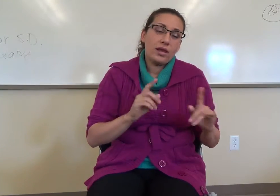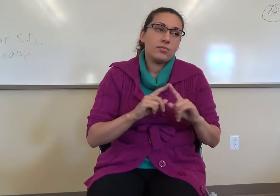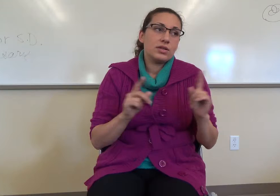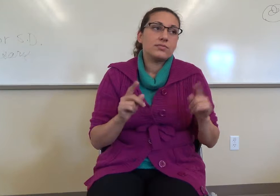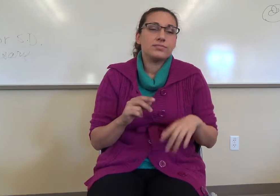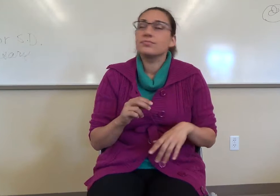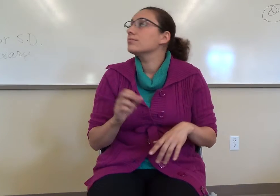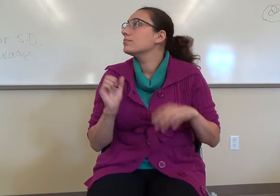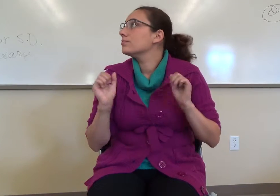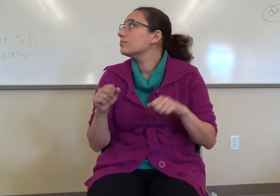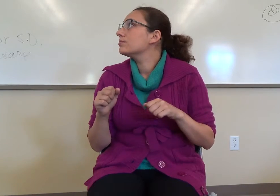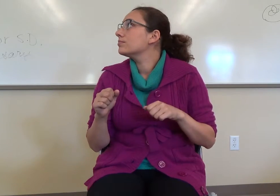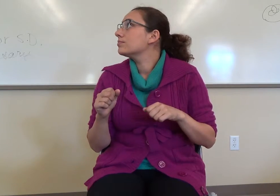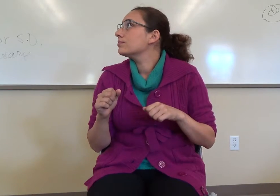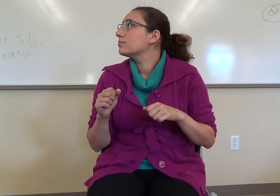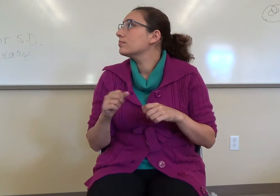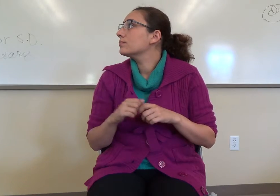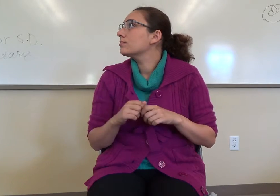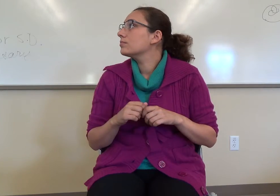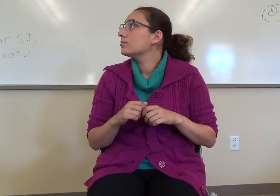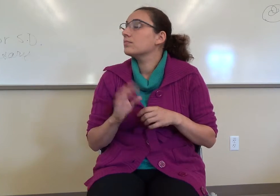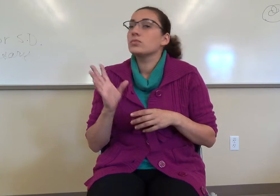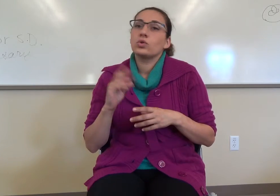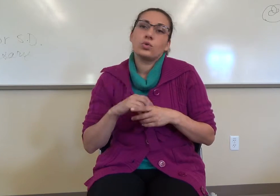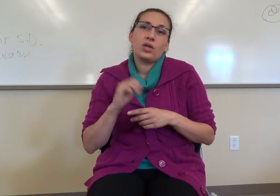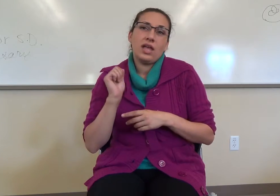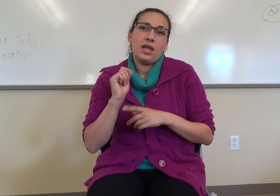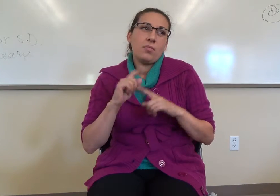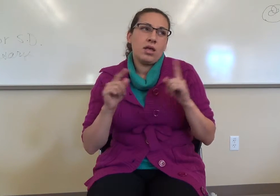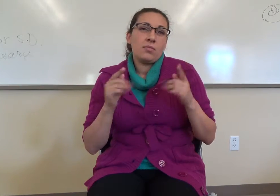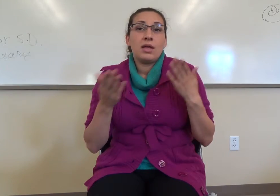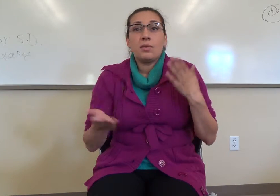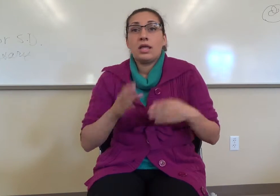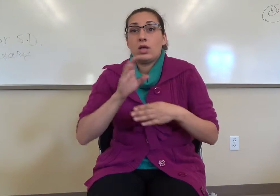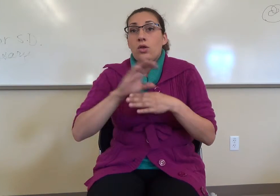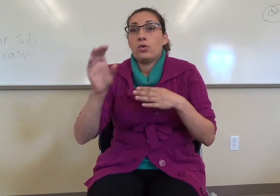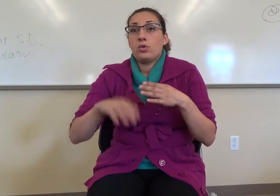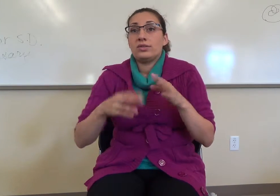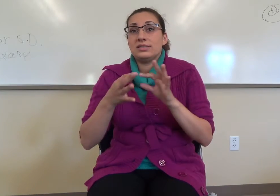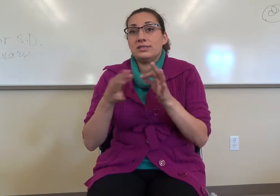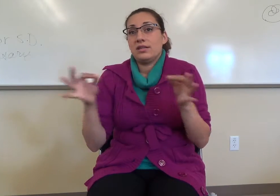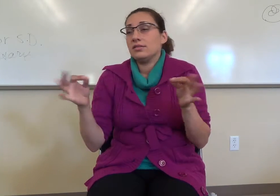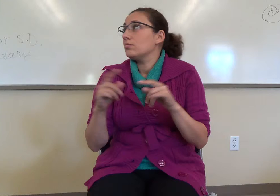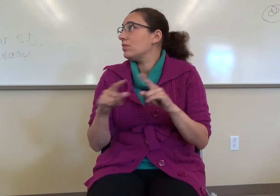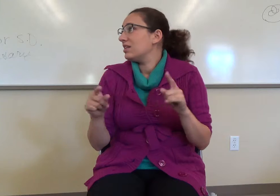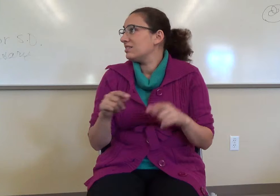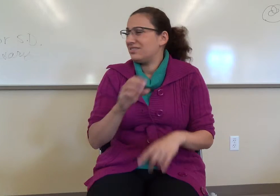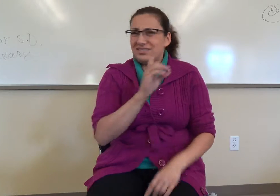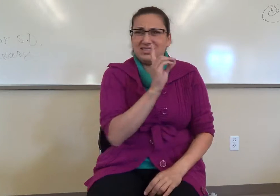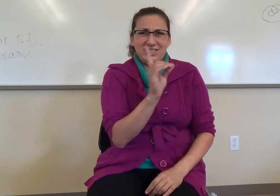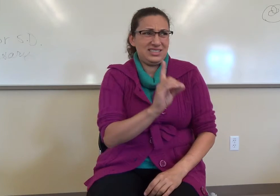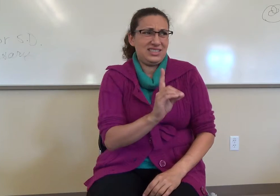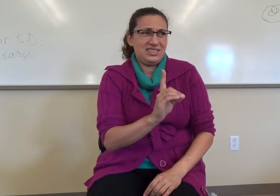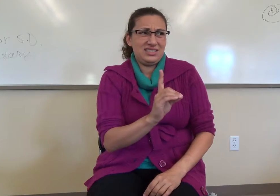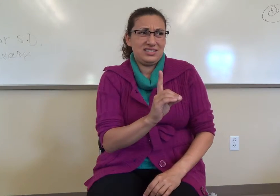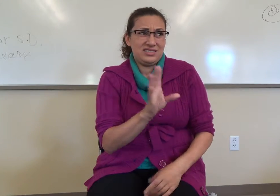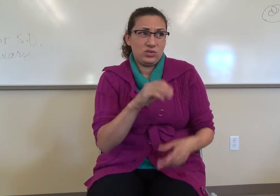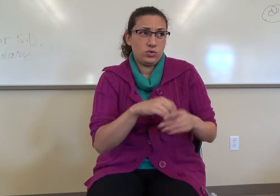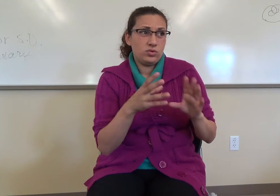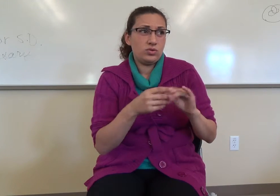there somewhere. Could go maybe our concluding sentence. Can we put this in the story anywhere?